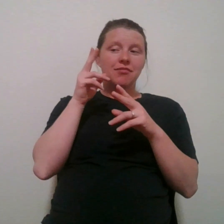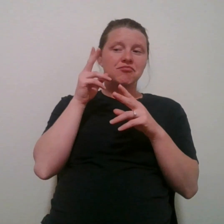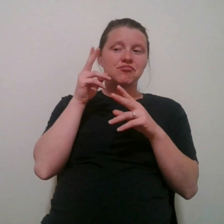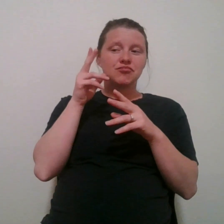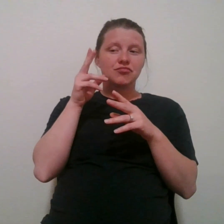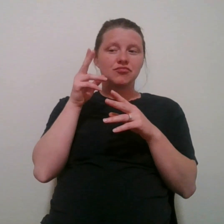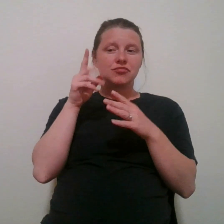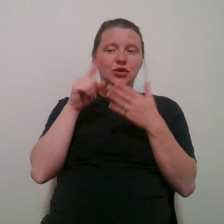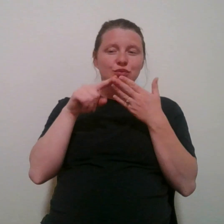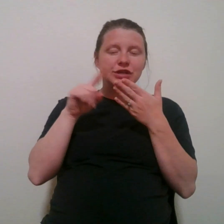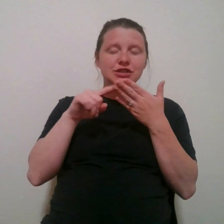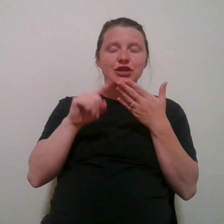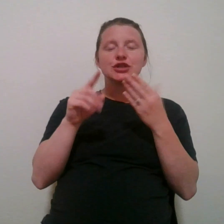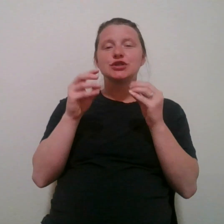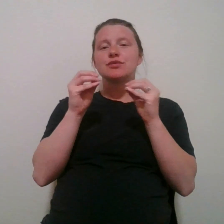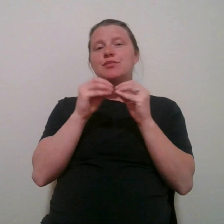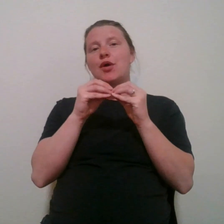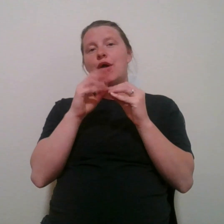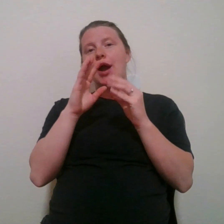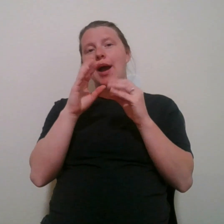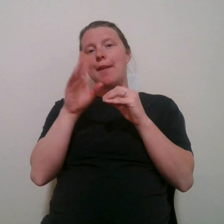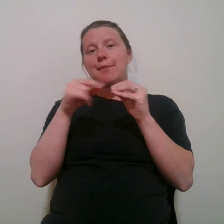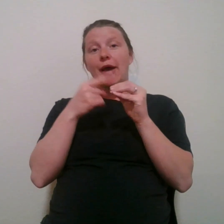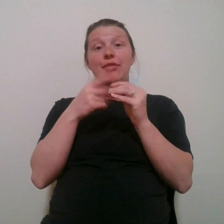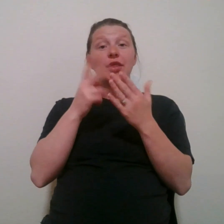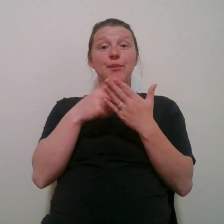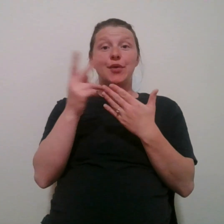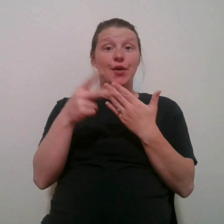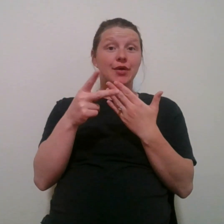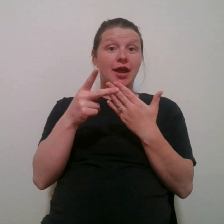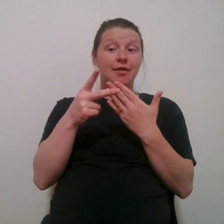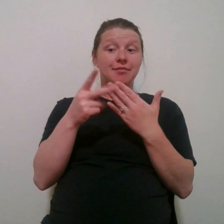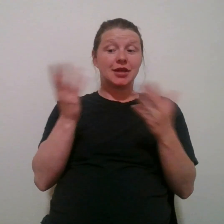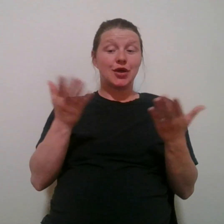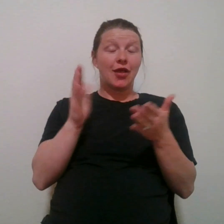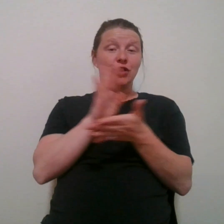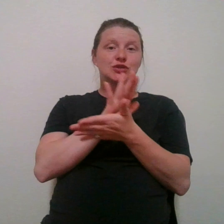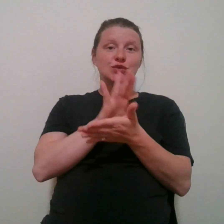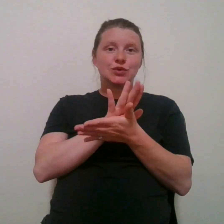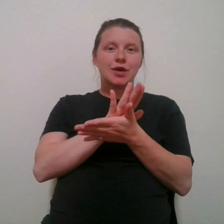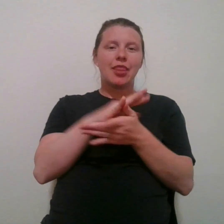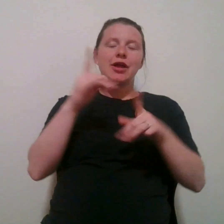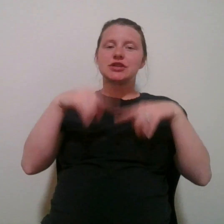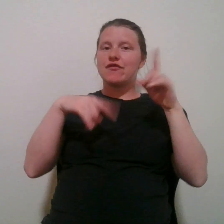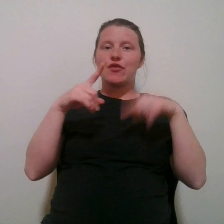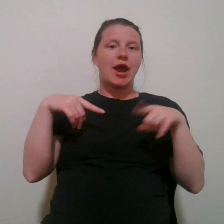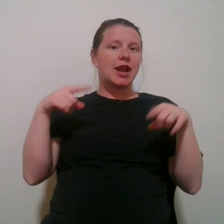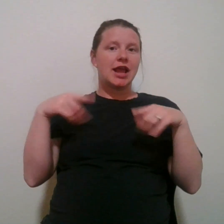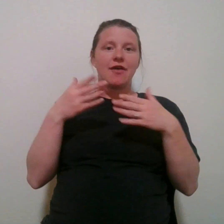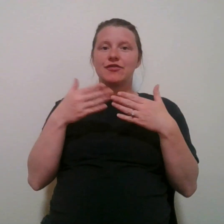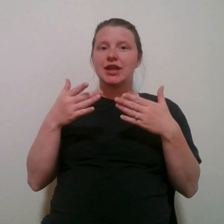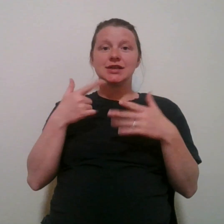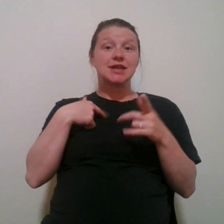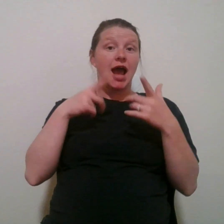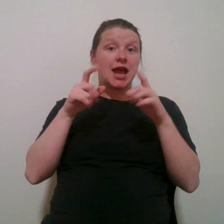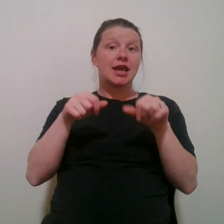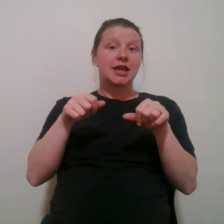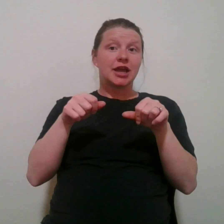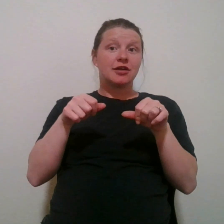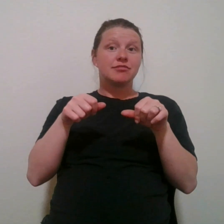child on a program at the school. There's a variety of things that I feel I can do as an administrator in this school and